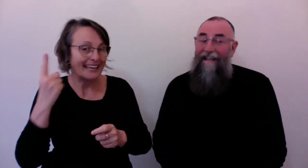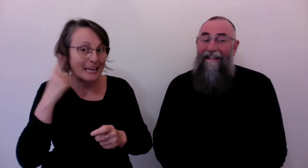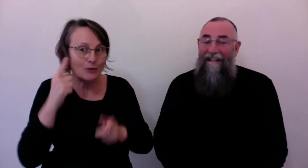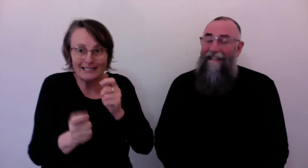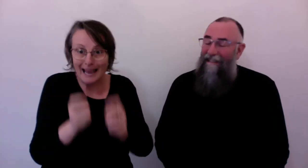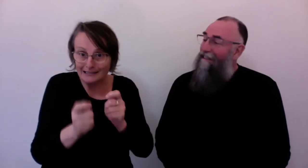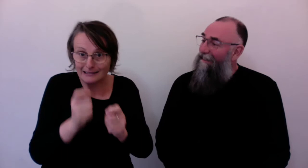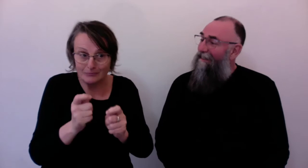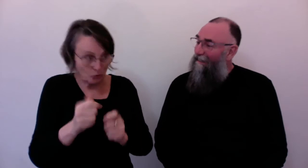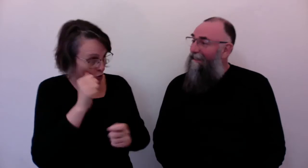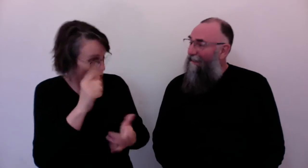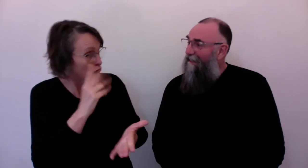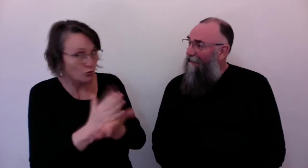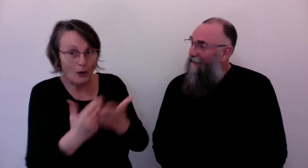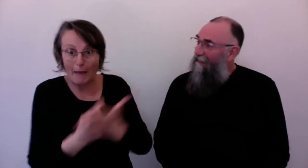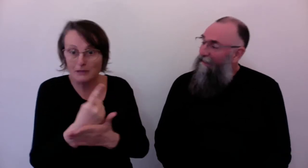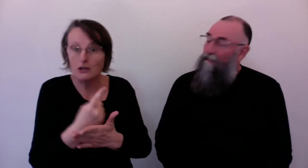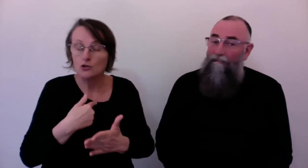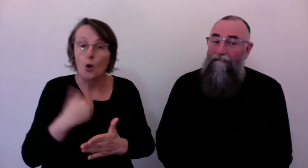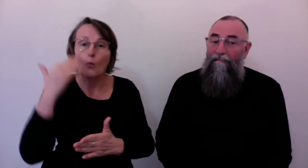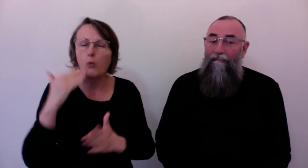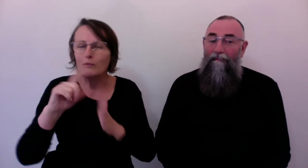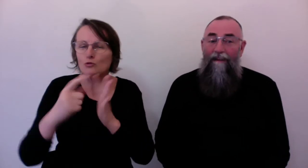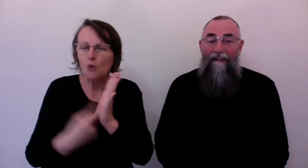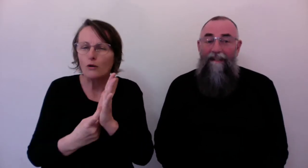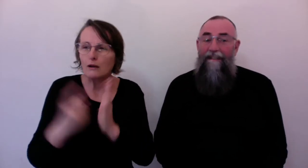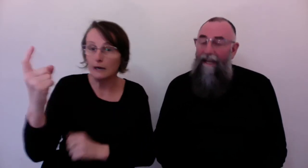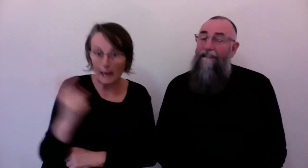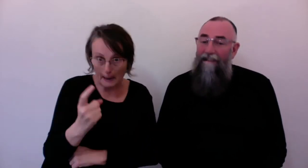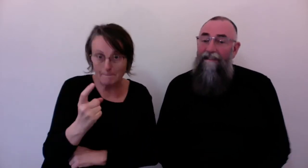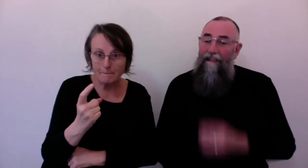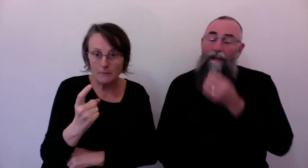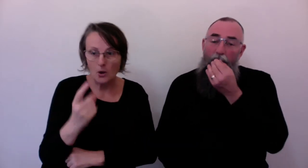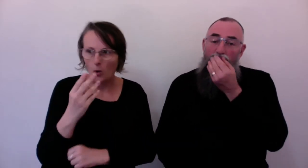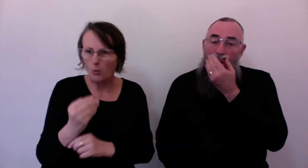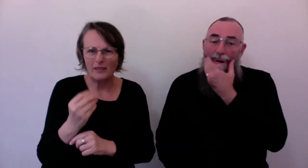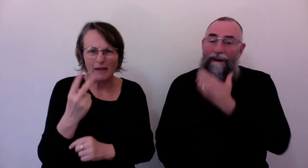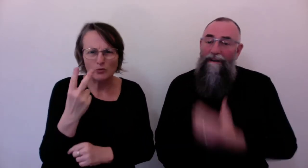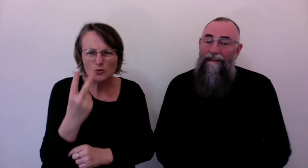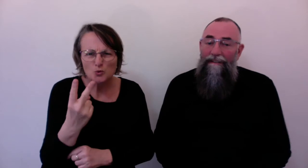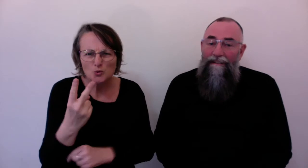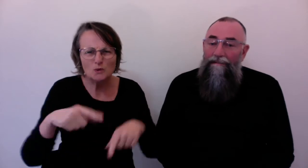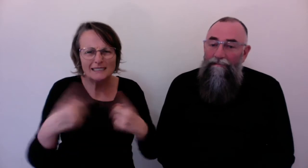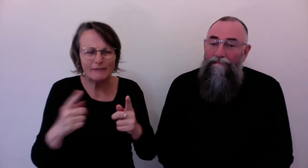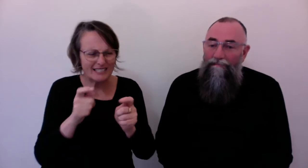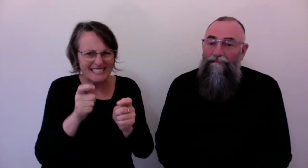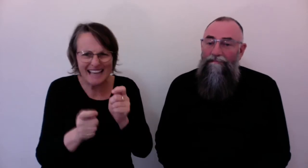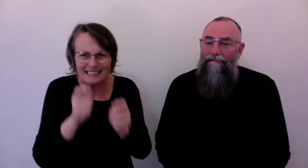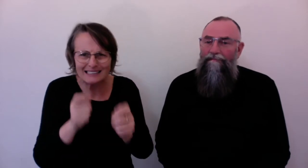came in, the Yeah. pediatrician, the baby doctor, Yes. and she came in with 2 little tests that she put on her temples.